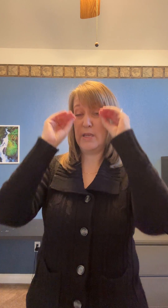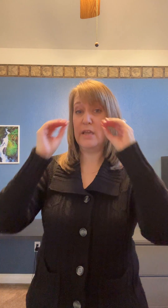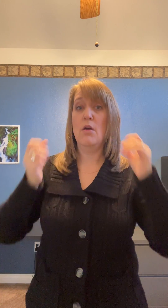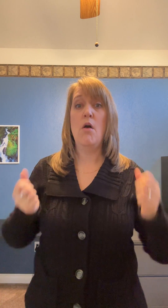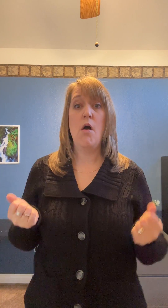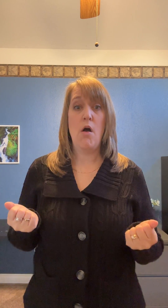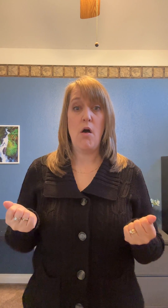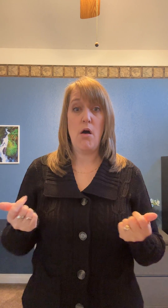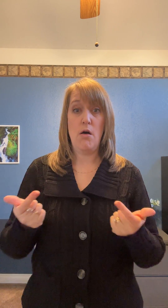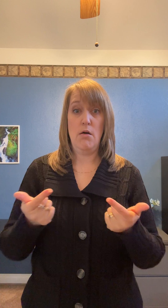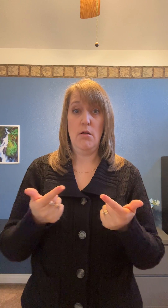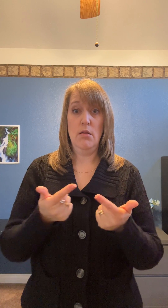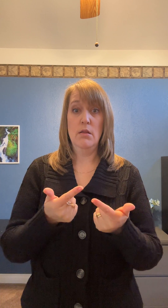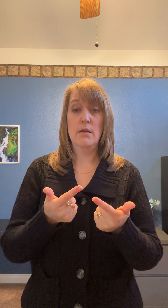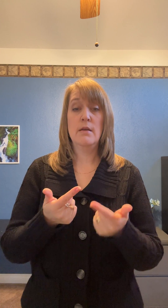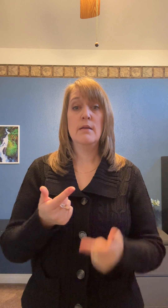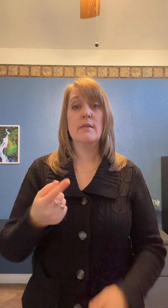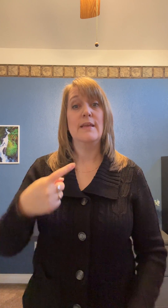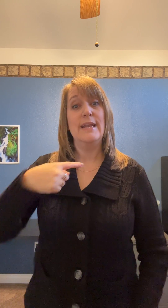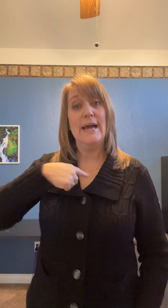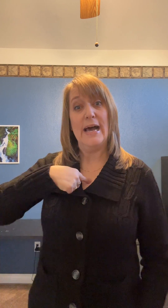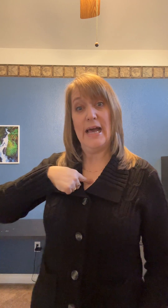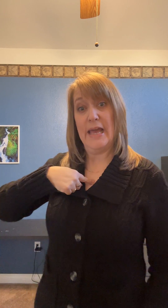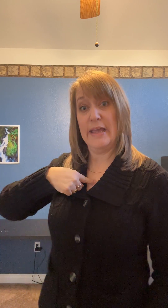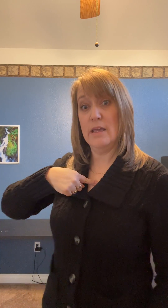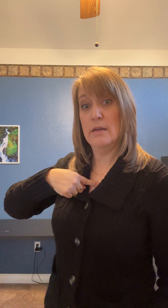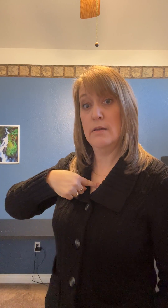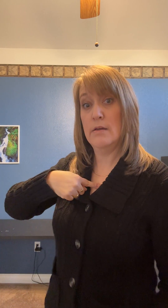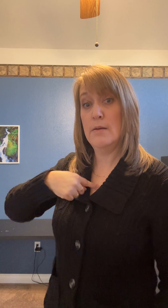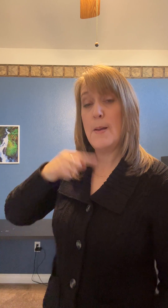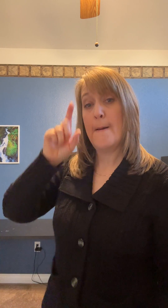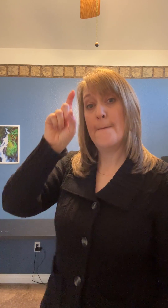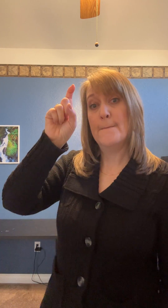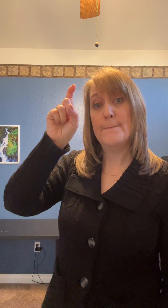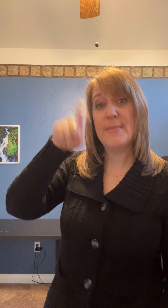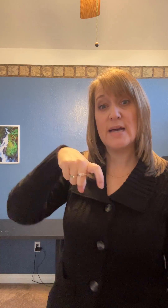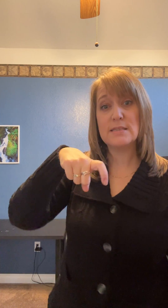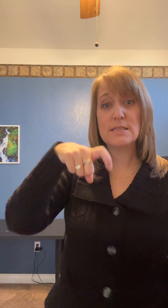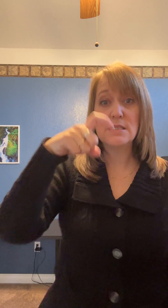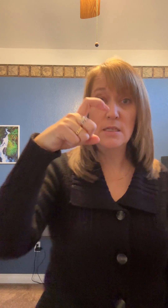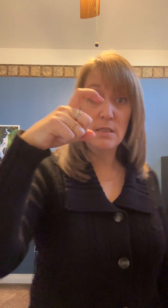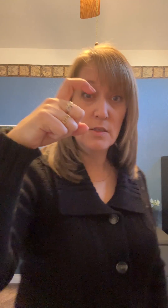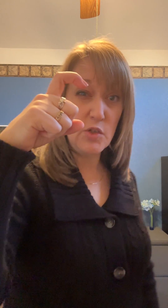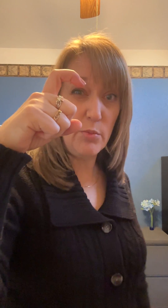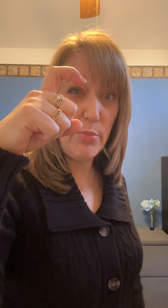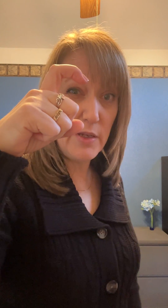me all that I must. So you bend your